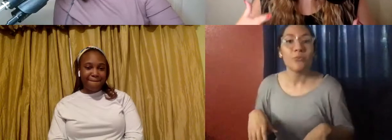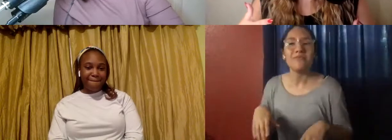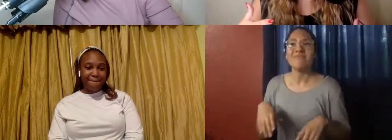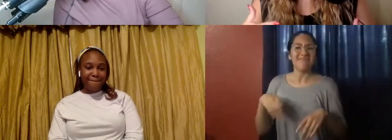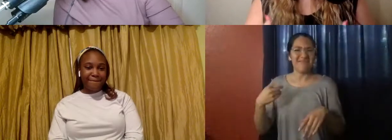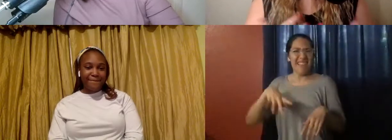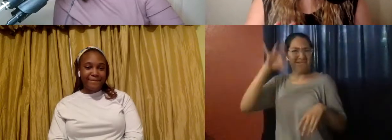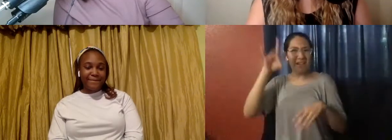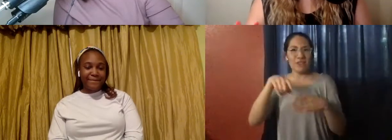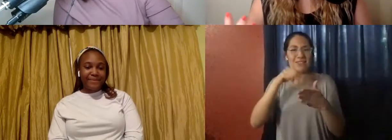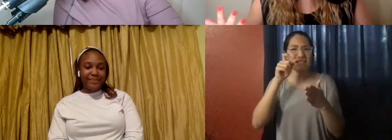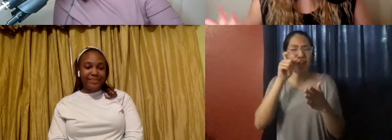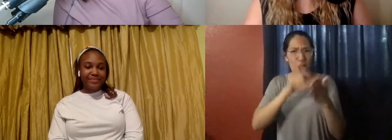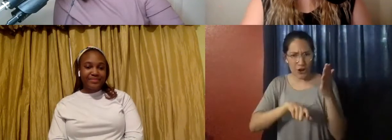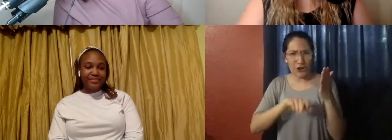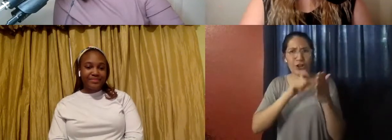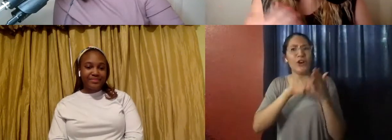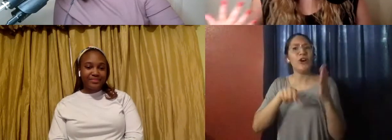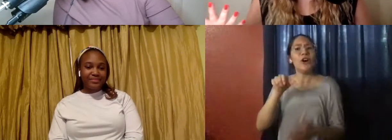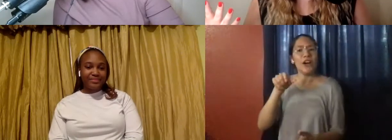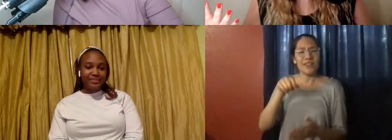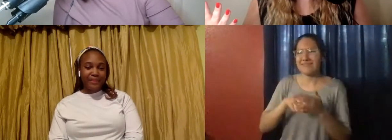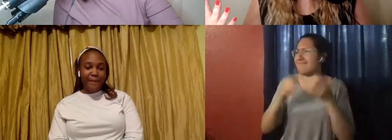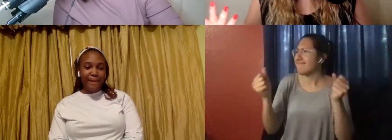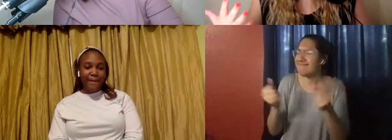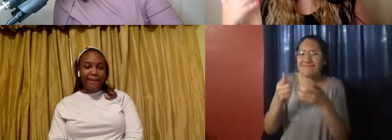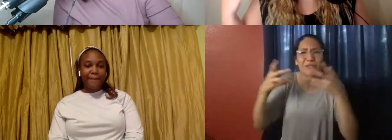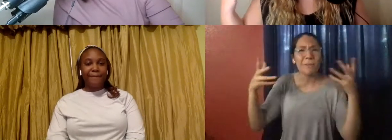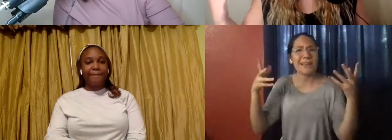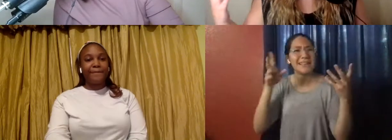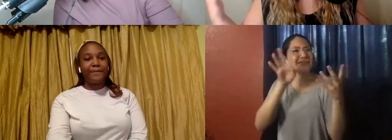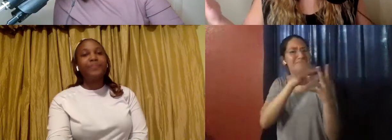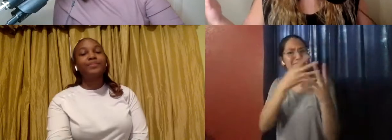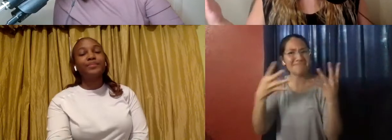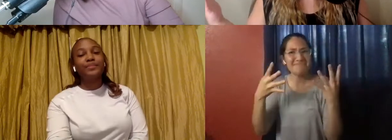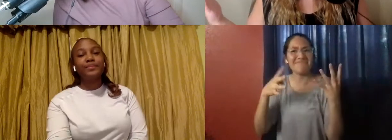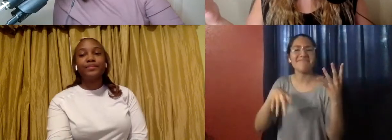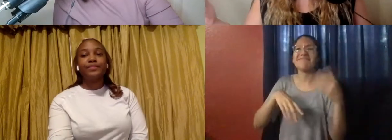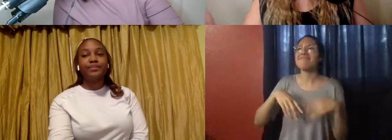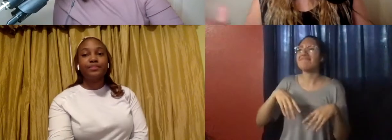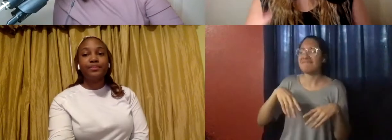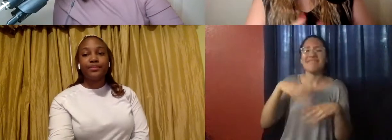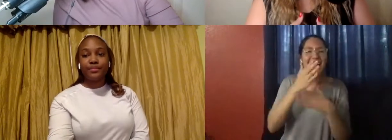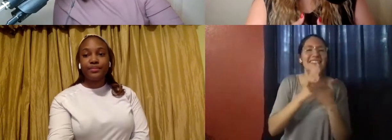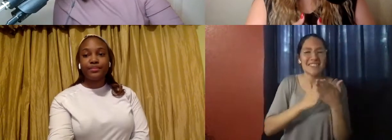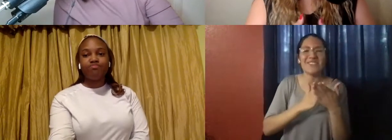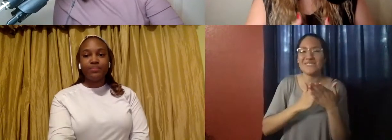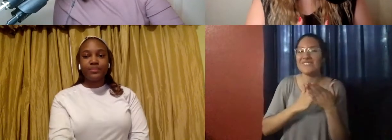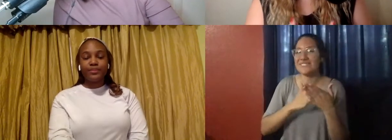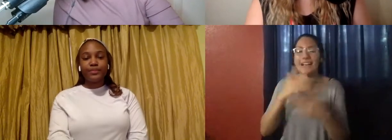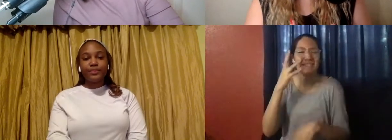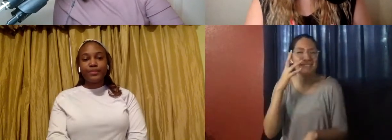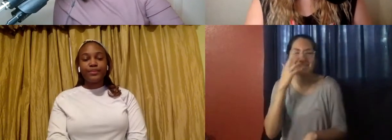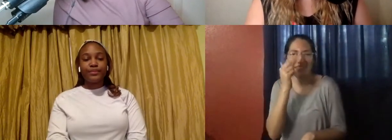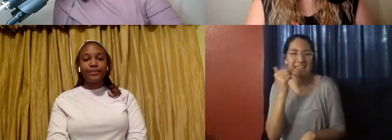so many graphs, so many charts, so many percentages of people, which was, there are some funny ones here. And so it's from